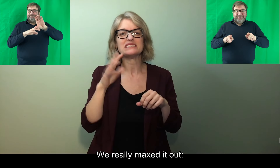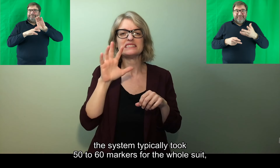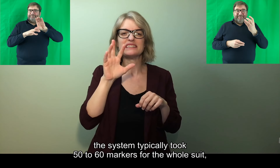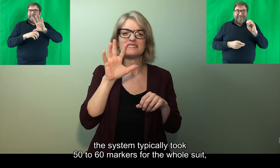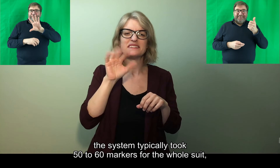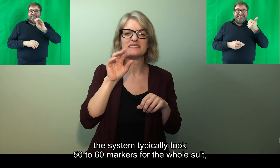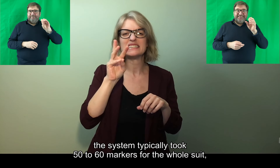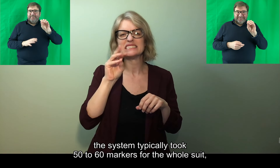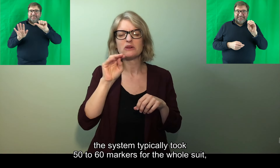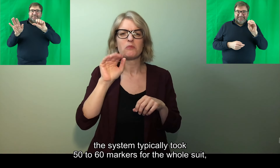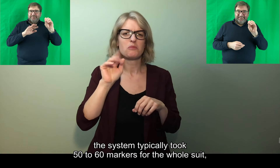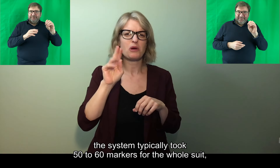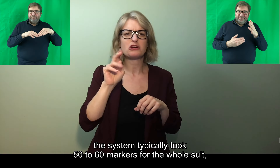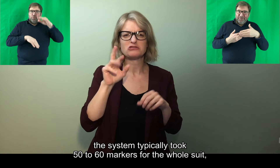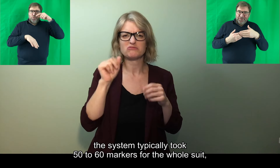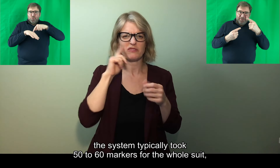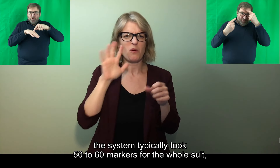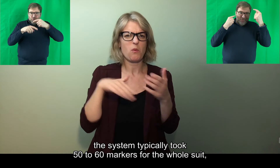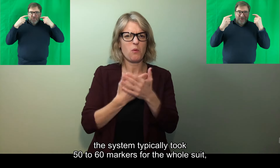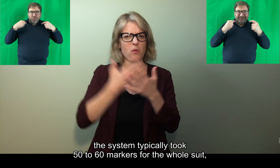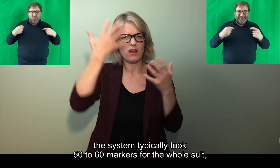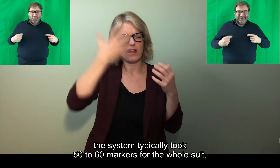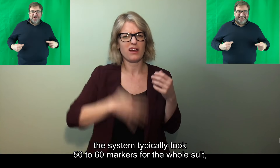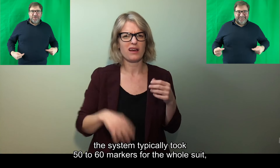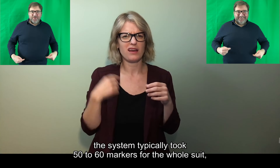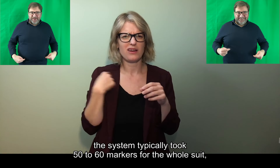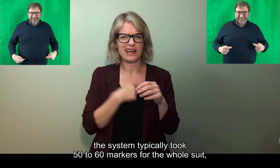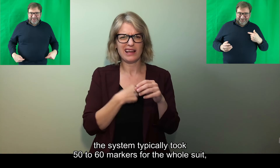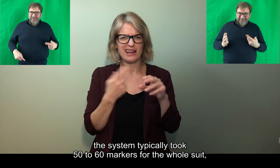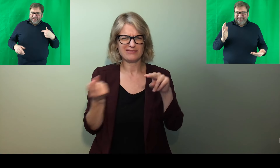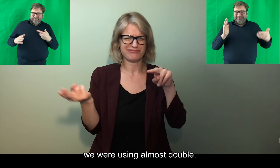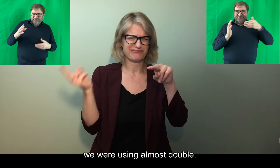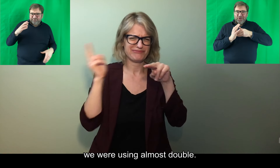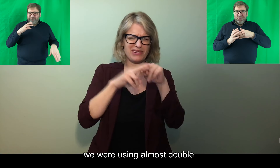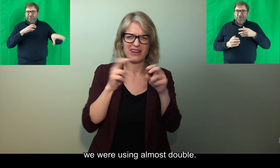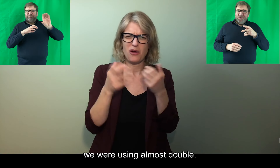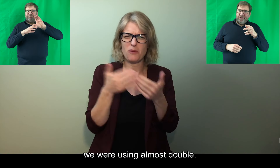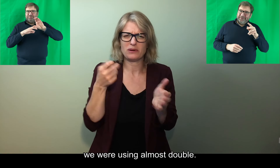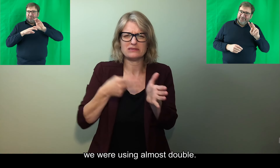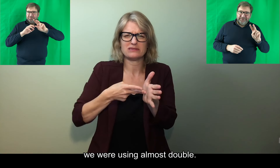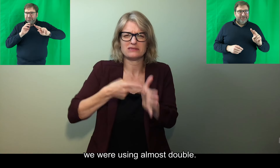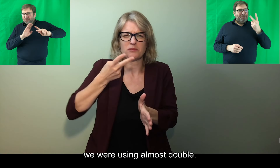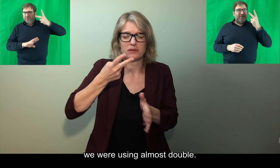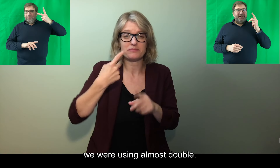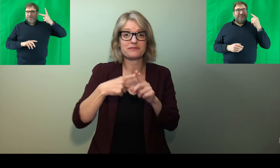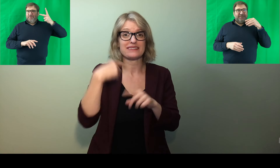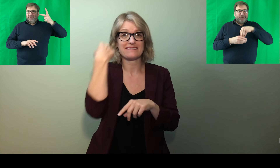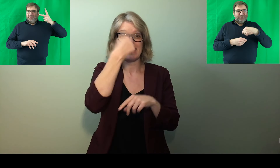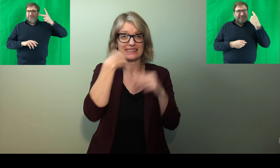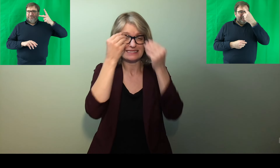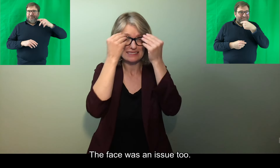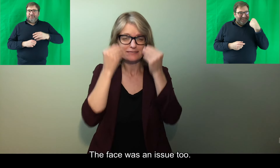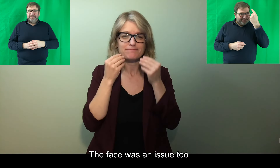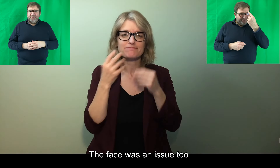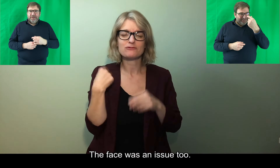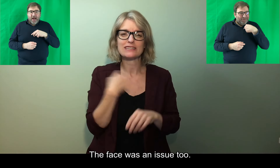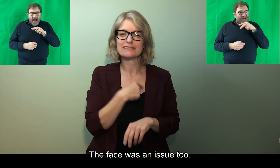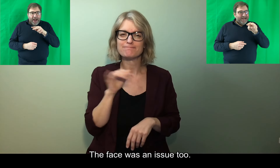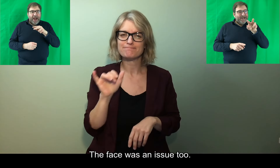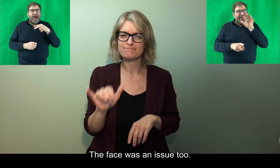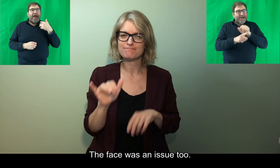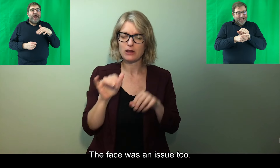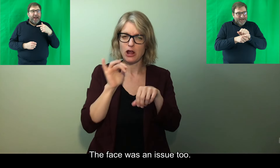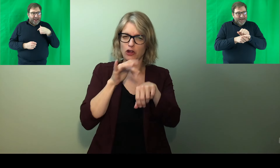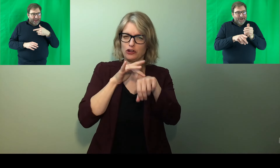out. The system typically took 50 to 60 markers for the whole suit. We were using almost double. The face was an